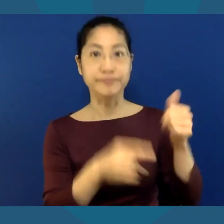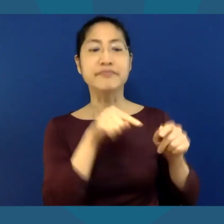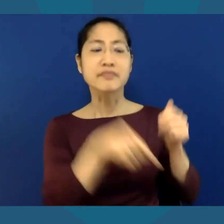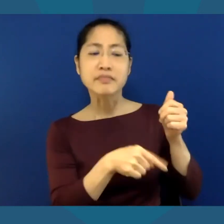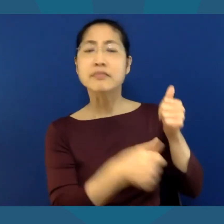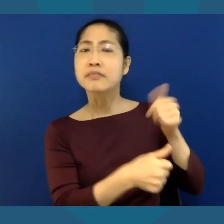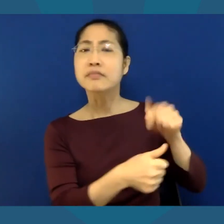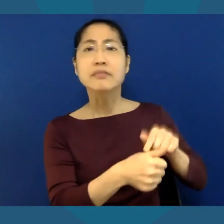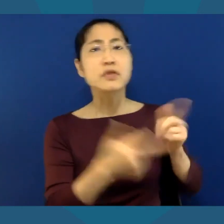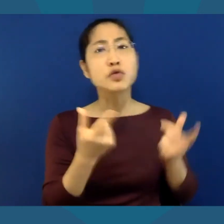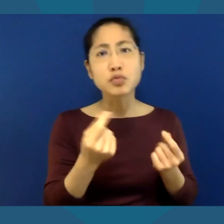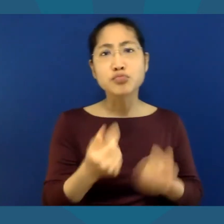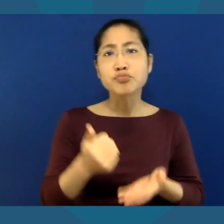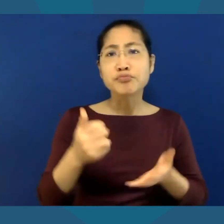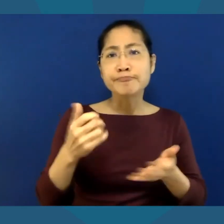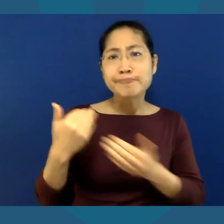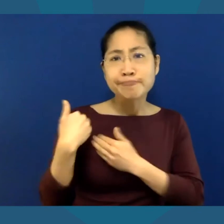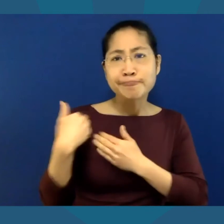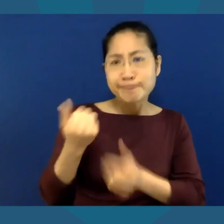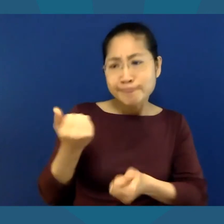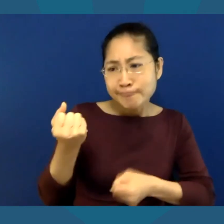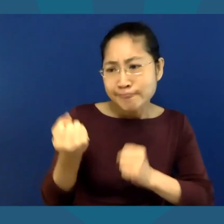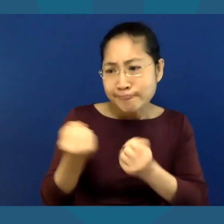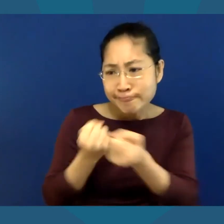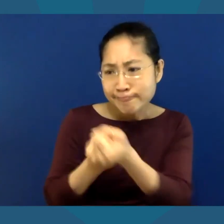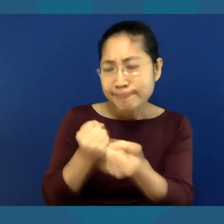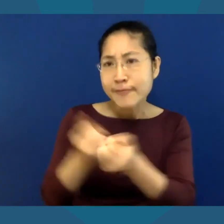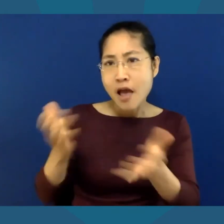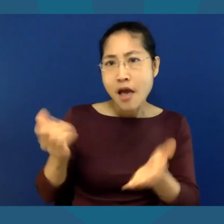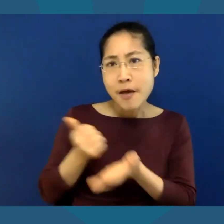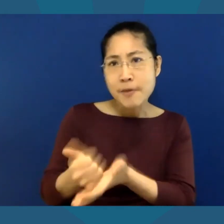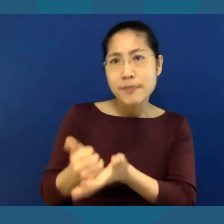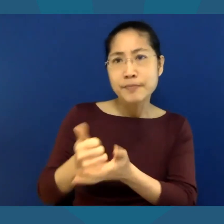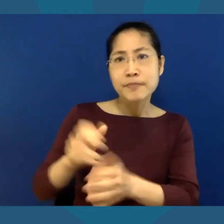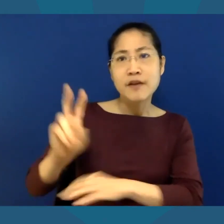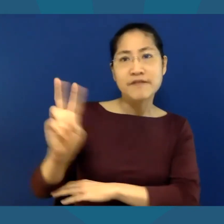serving in the Air Force.